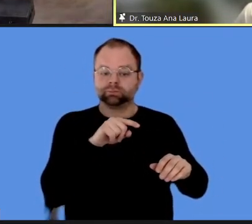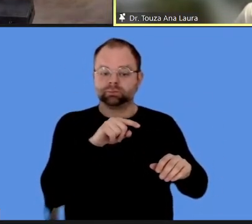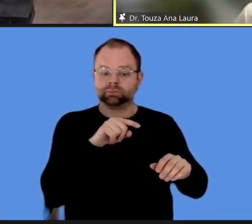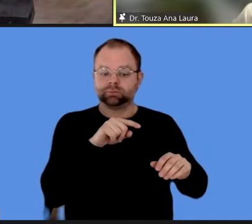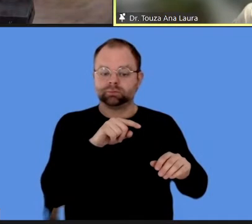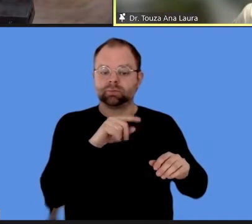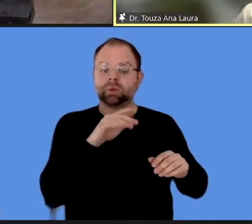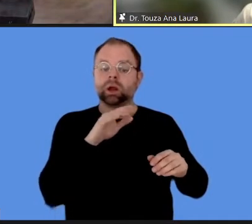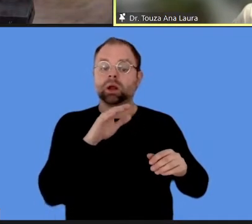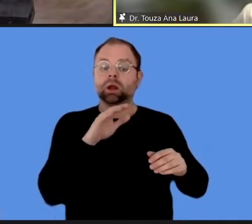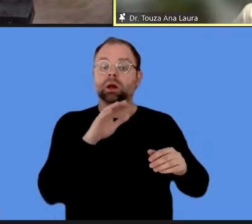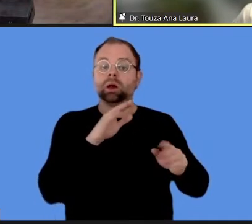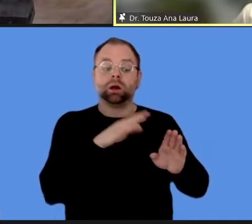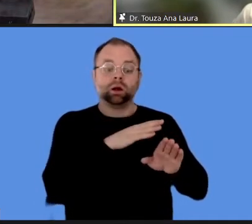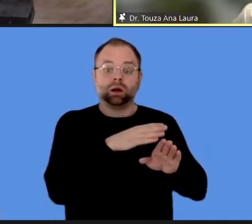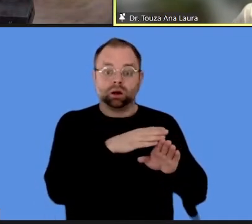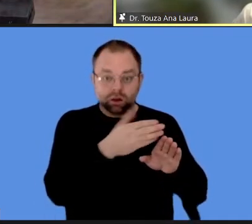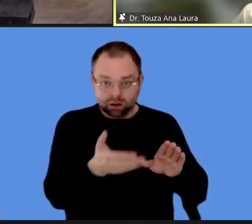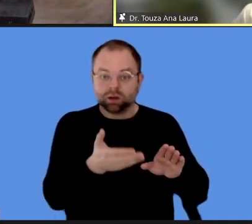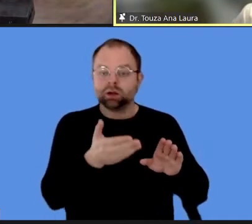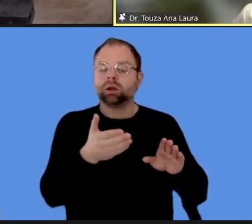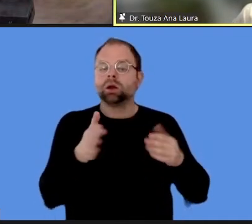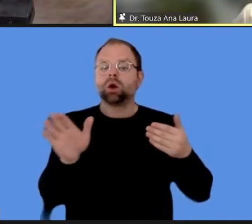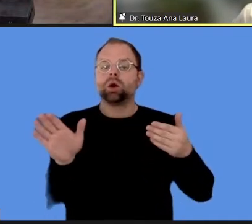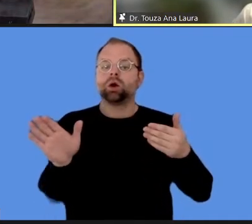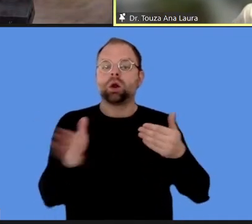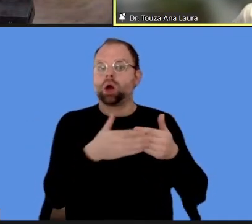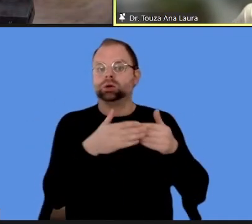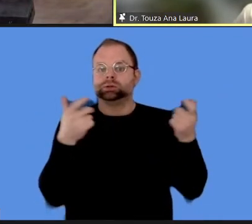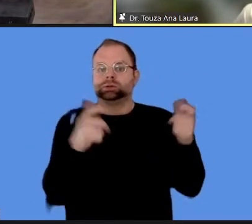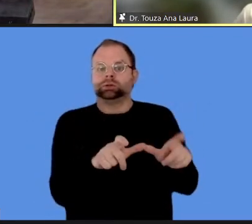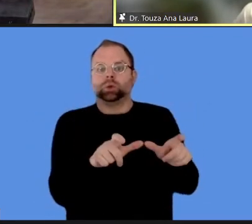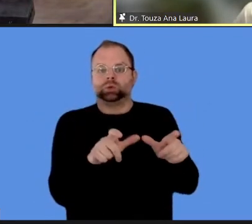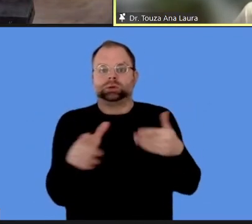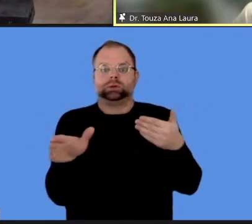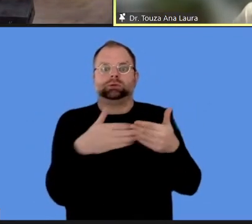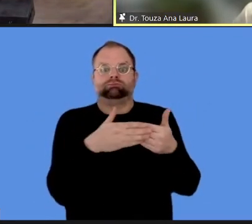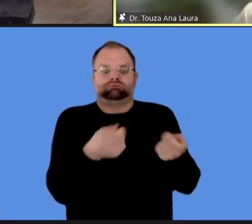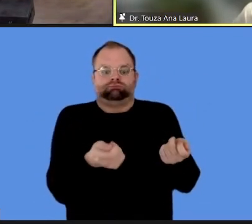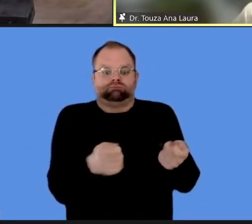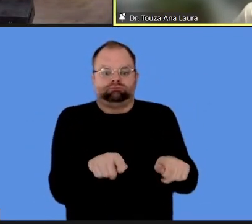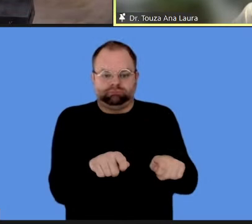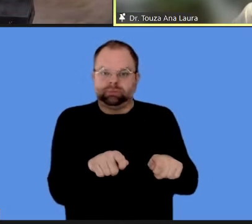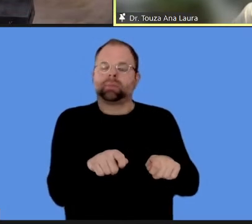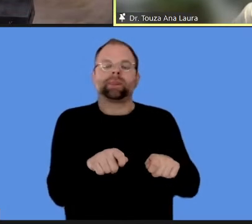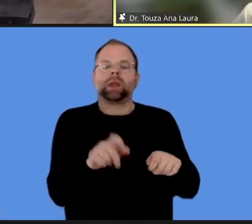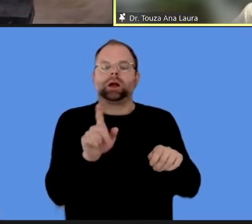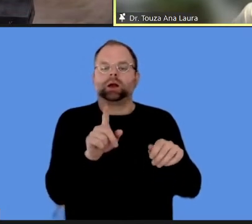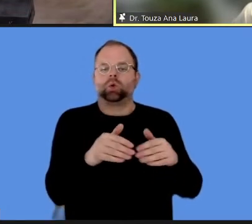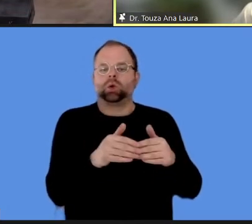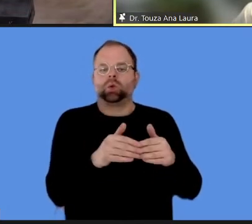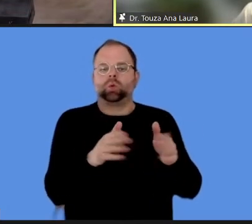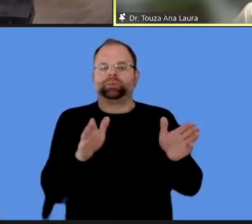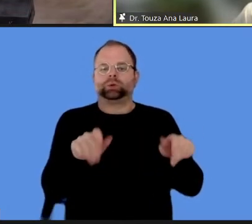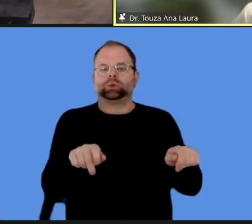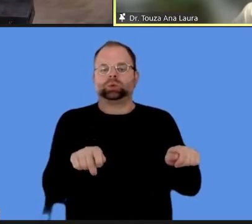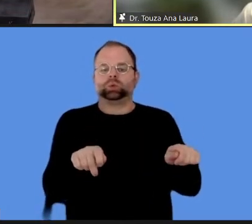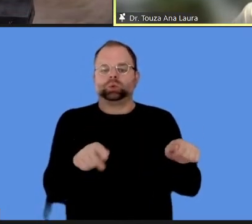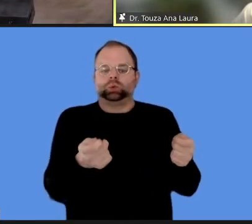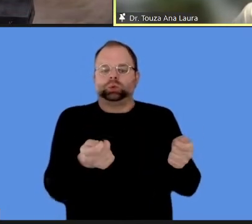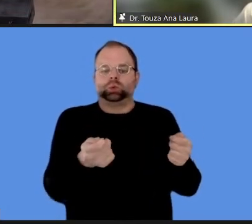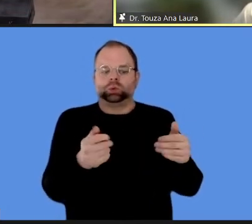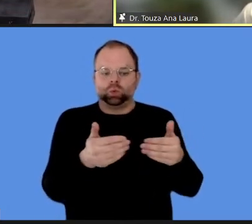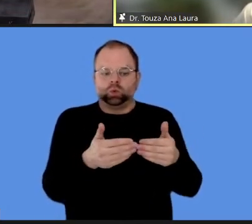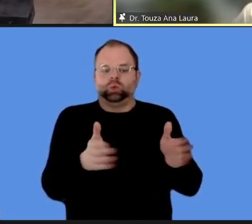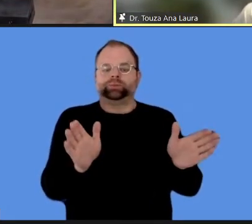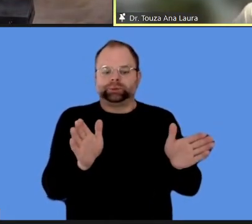islands, and we did the first security assessment, and we included